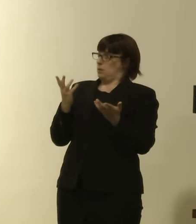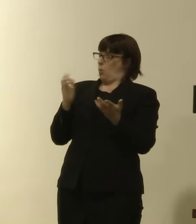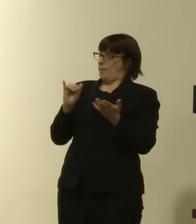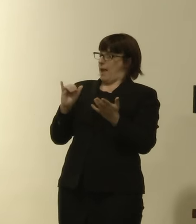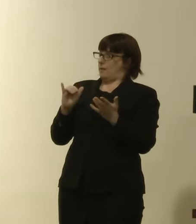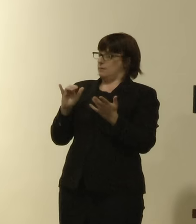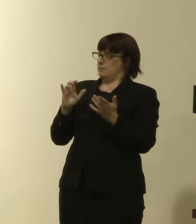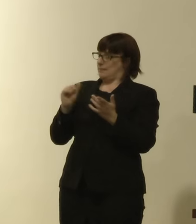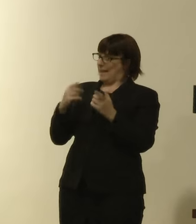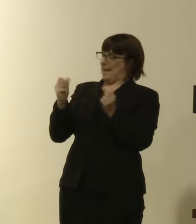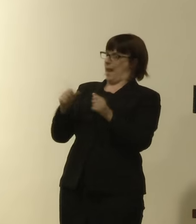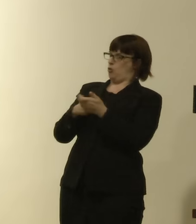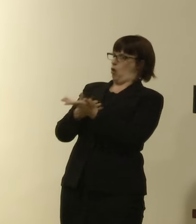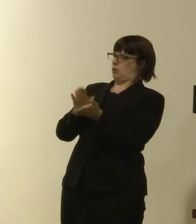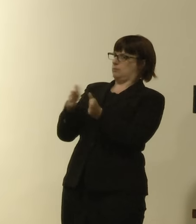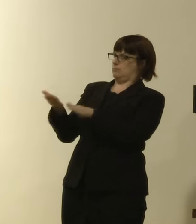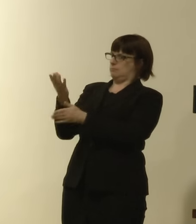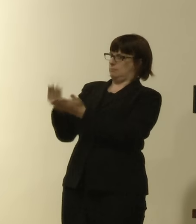tragic means.